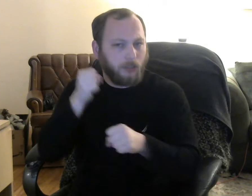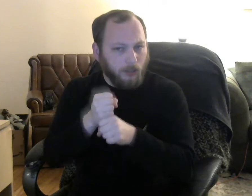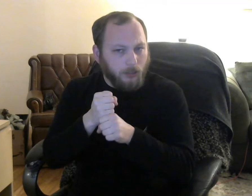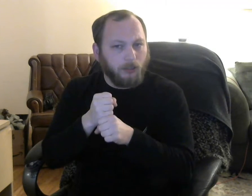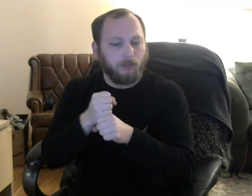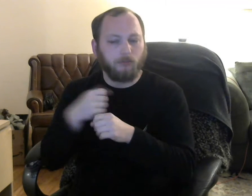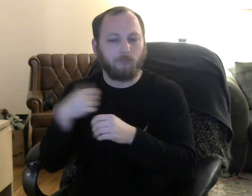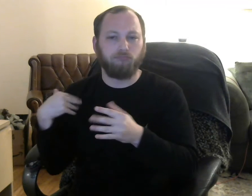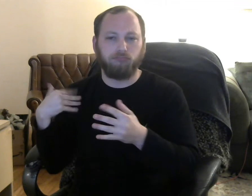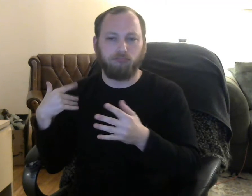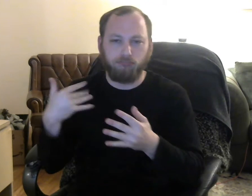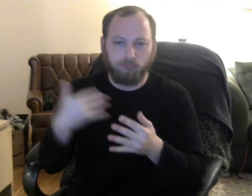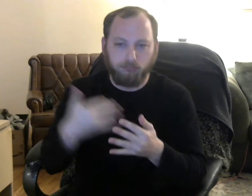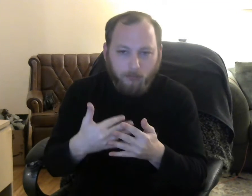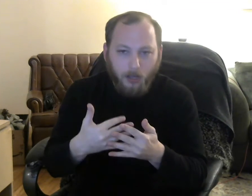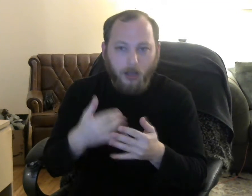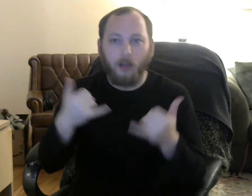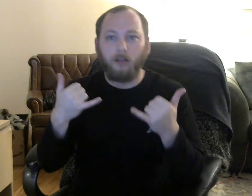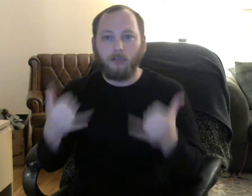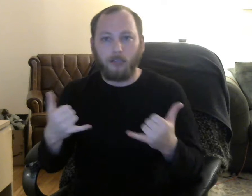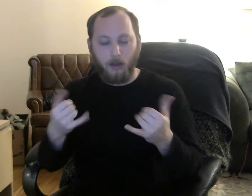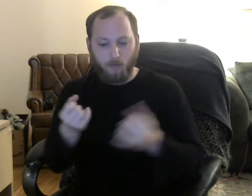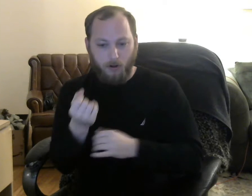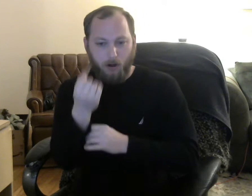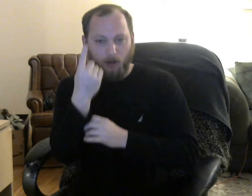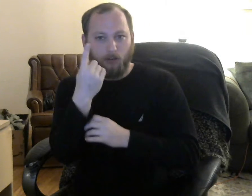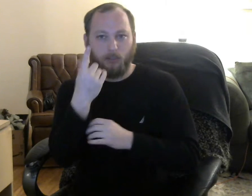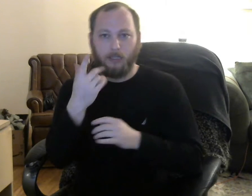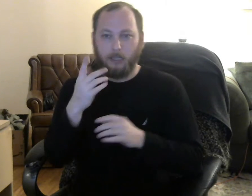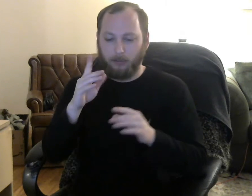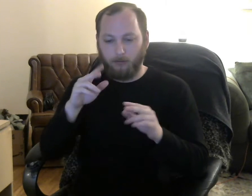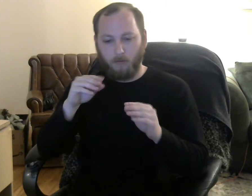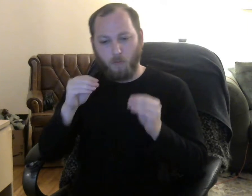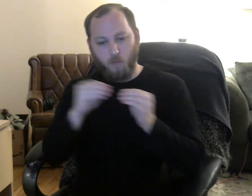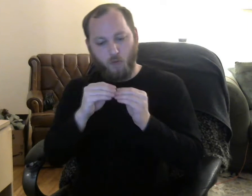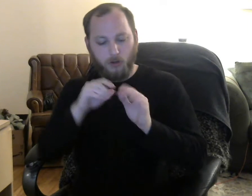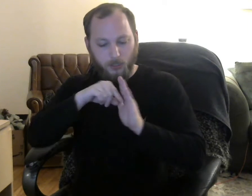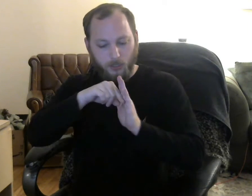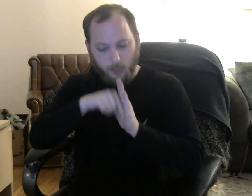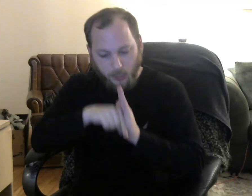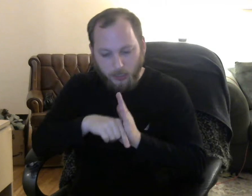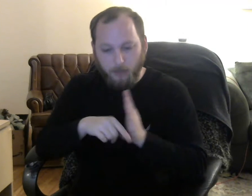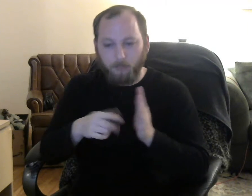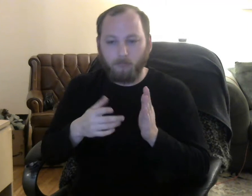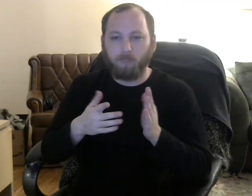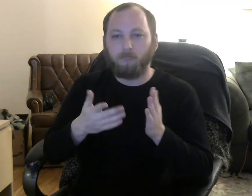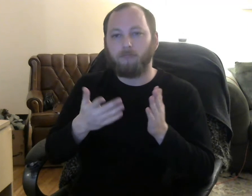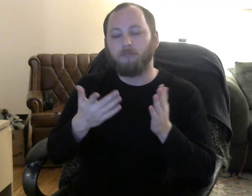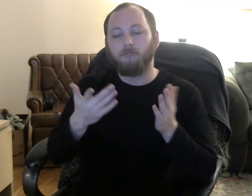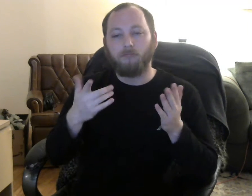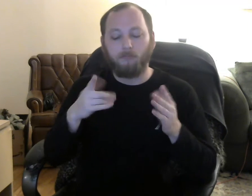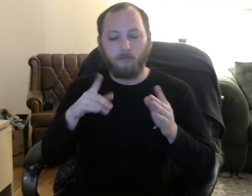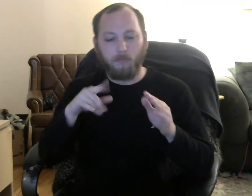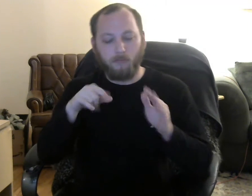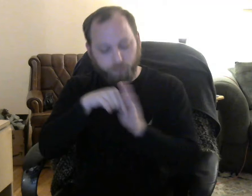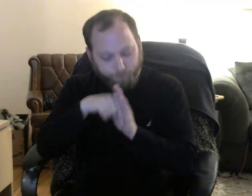is where the field of biology is going. As we understand things at a deeper level, at a molecular level, we're going to start thinking about how can we even do